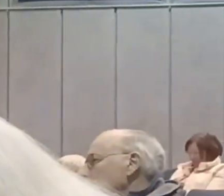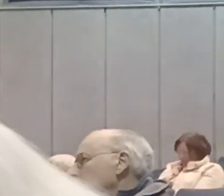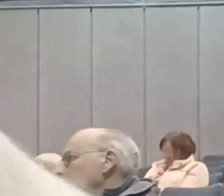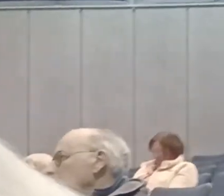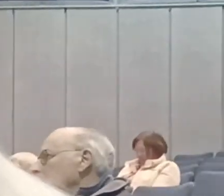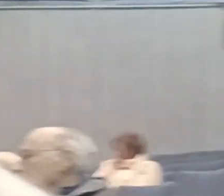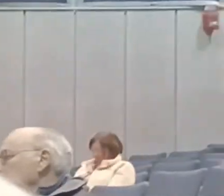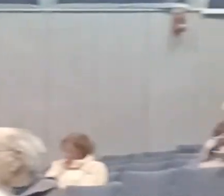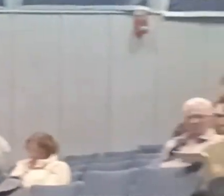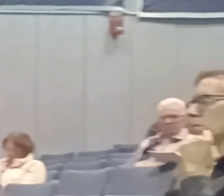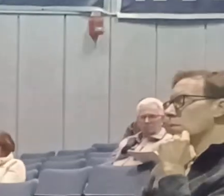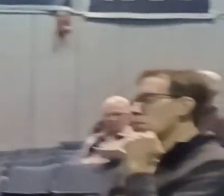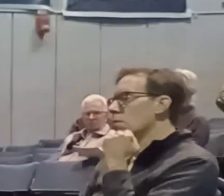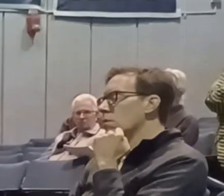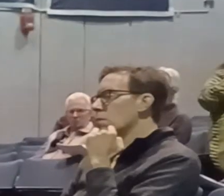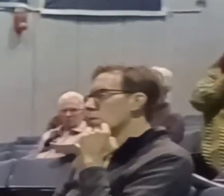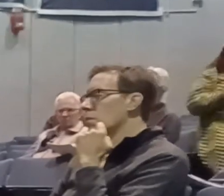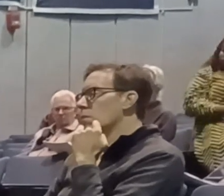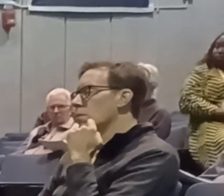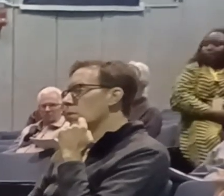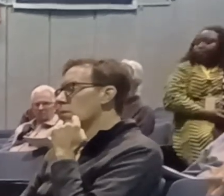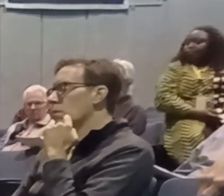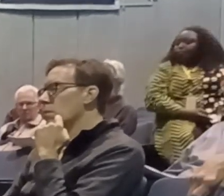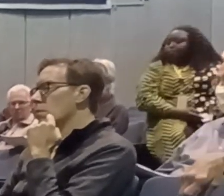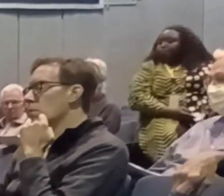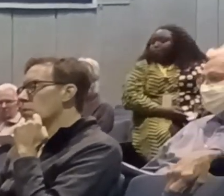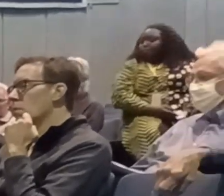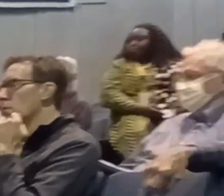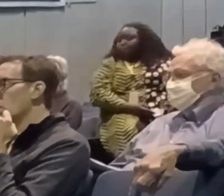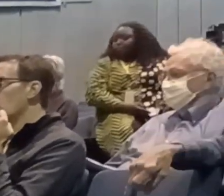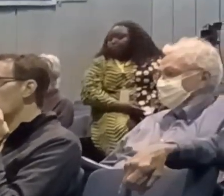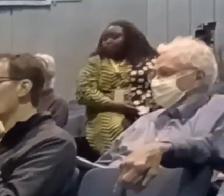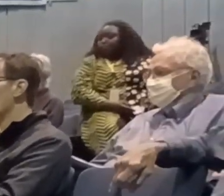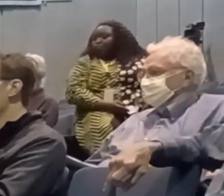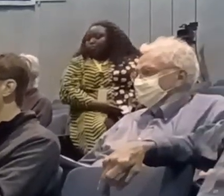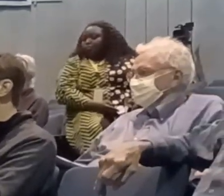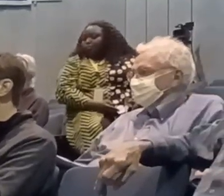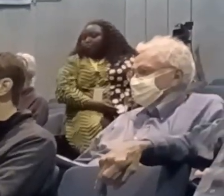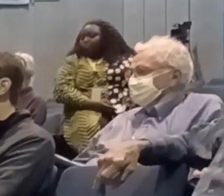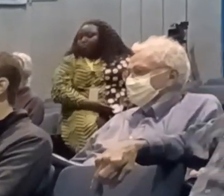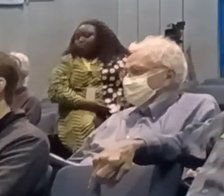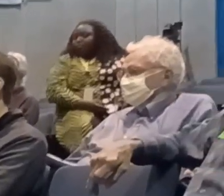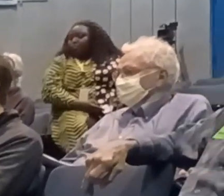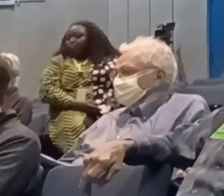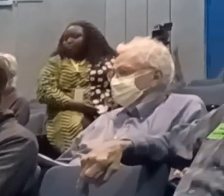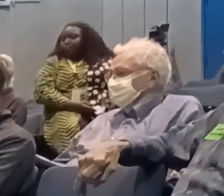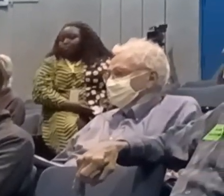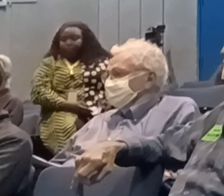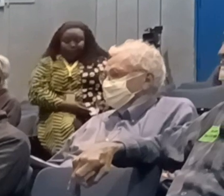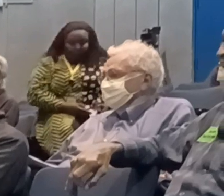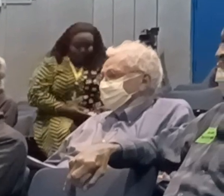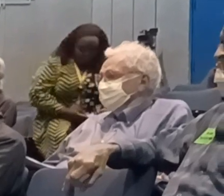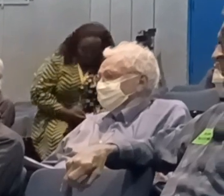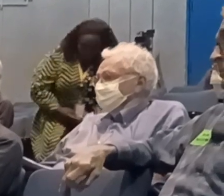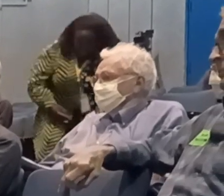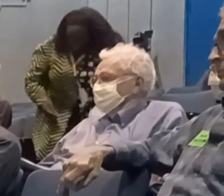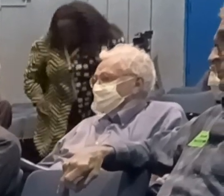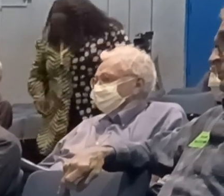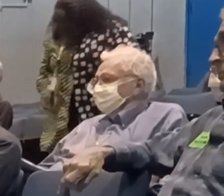the MbTA thought that the community was essential to this process, and they established an MOU